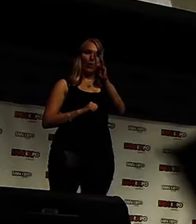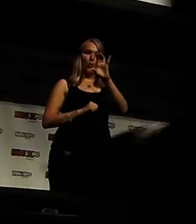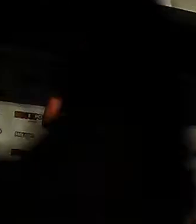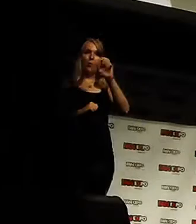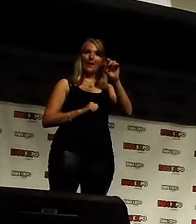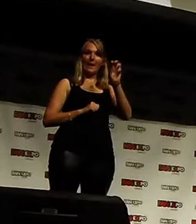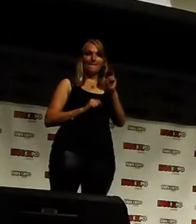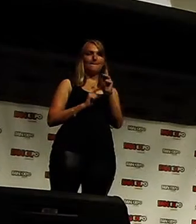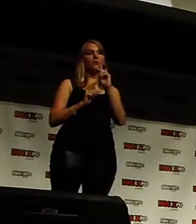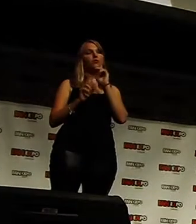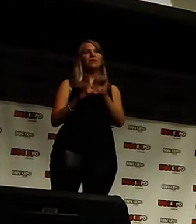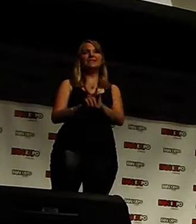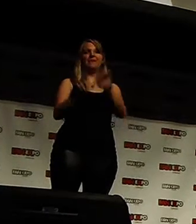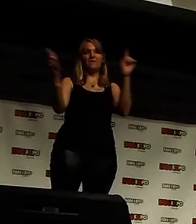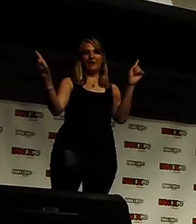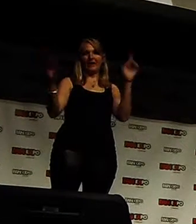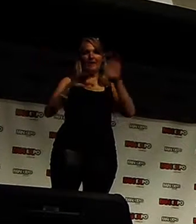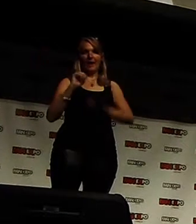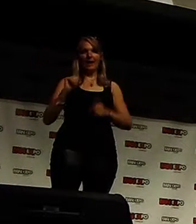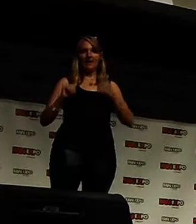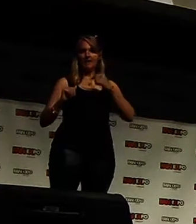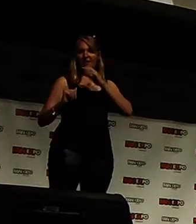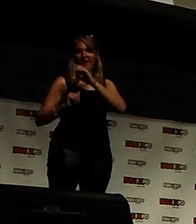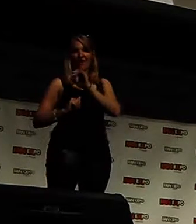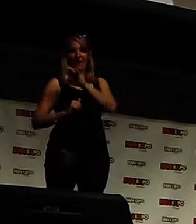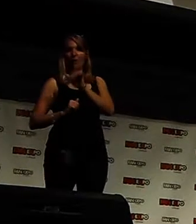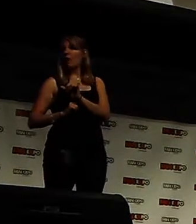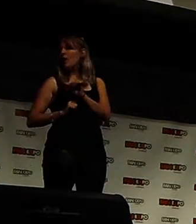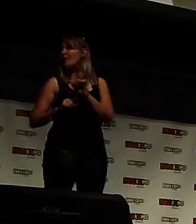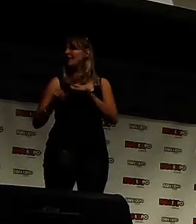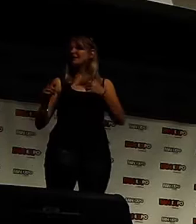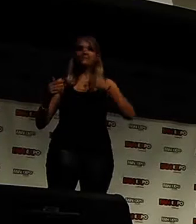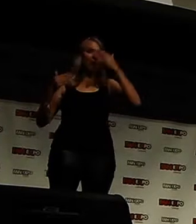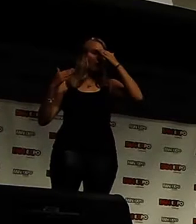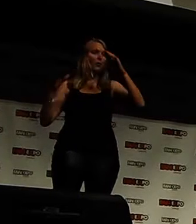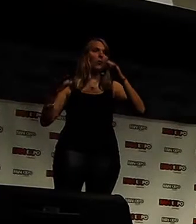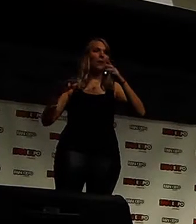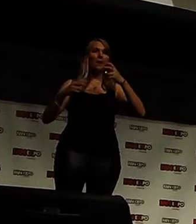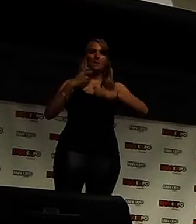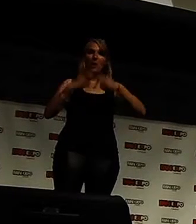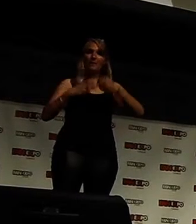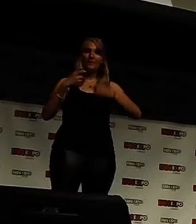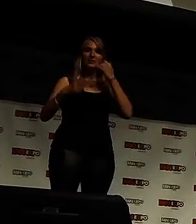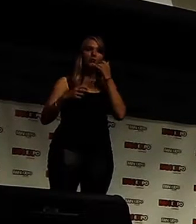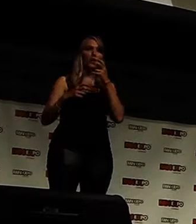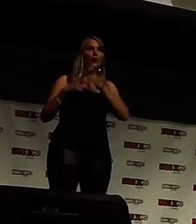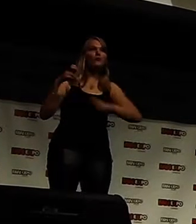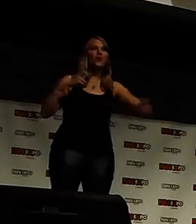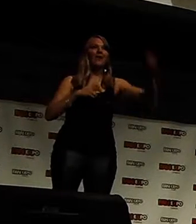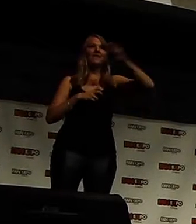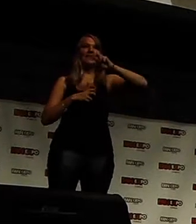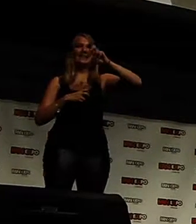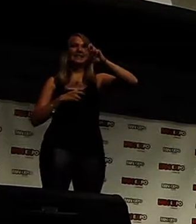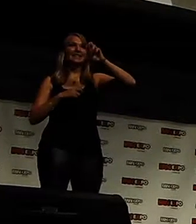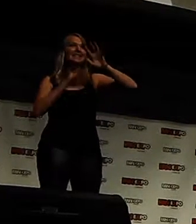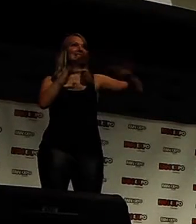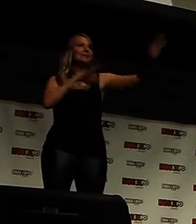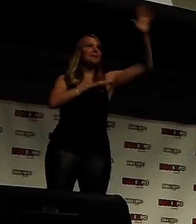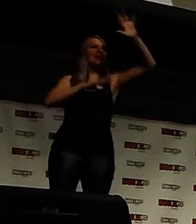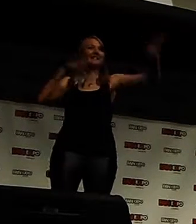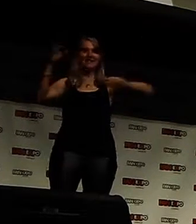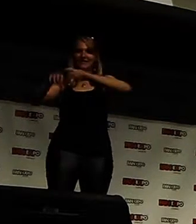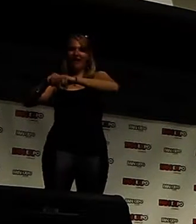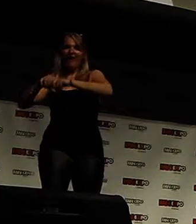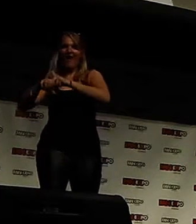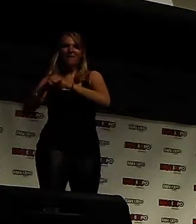so different to Clara, but I don't know, I mean the problem is when you've travelled through space and time, kind of everything else